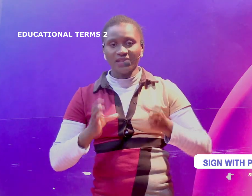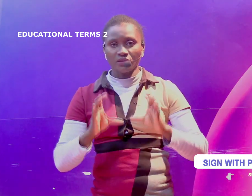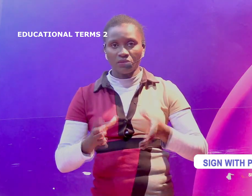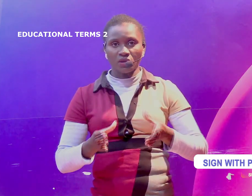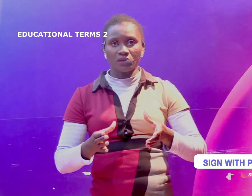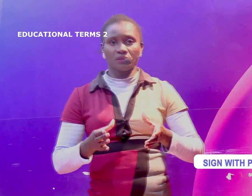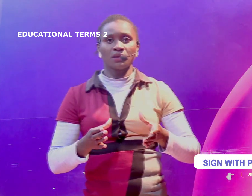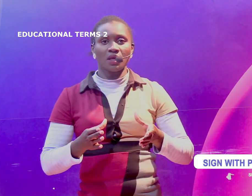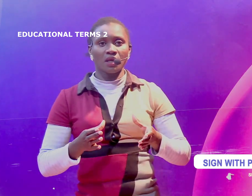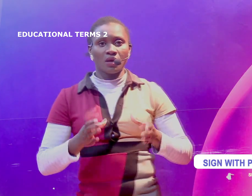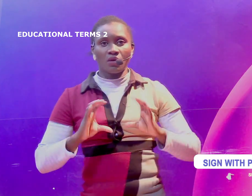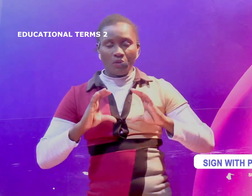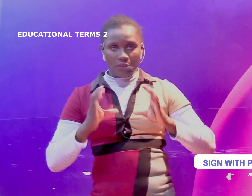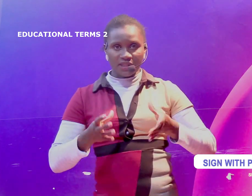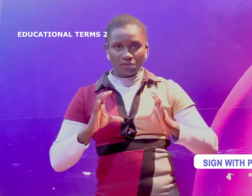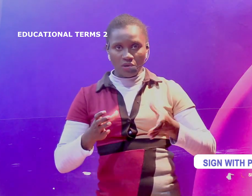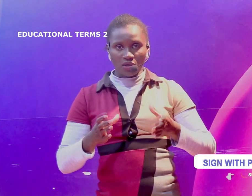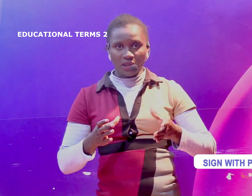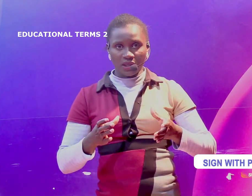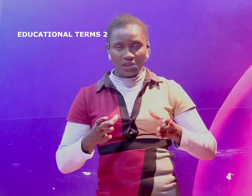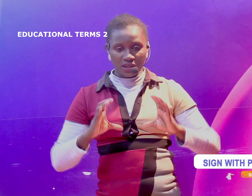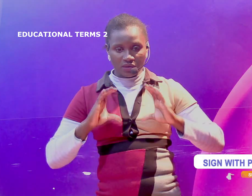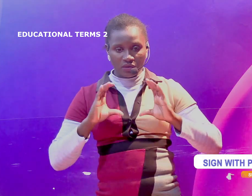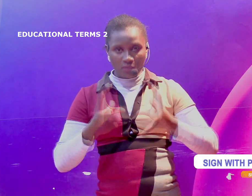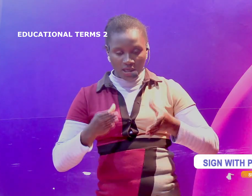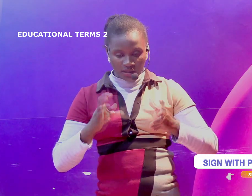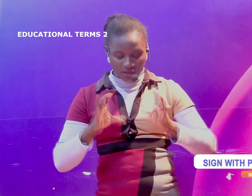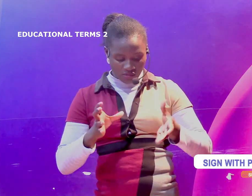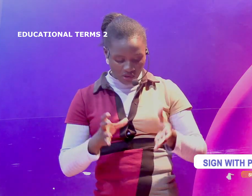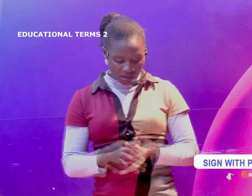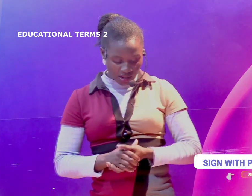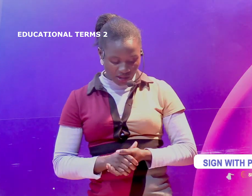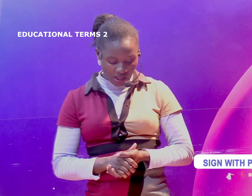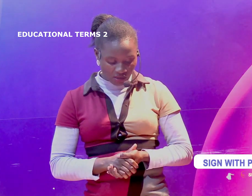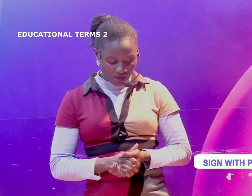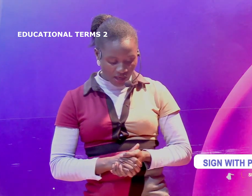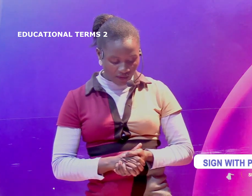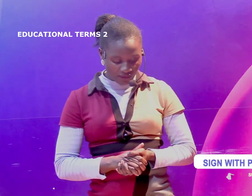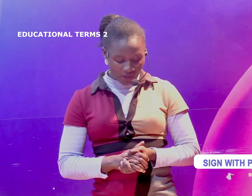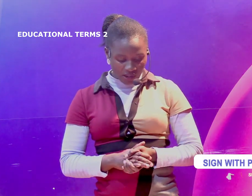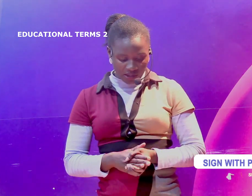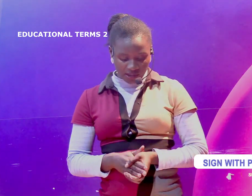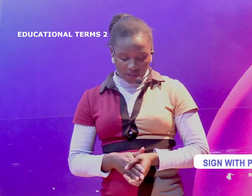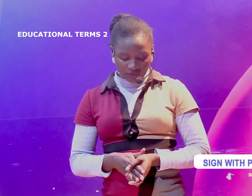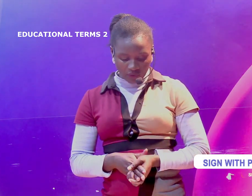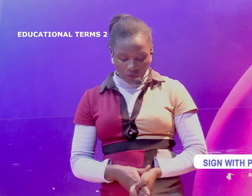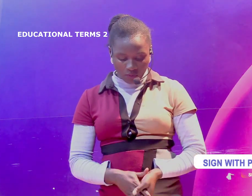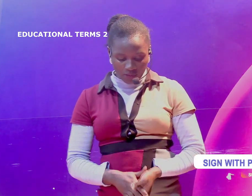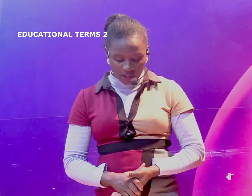compatible, compatible, like this, compatible. And then we have the sign for obligation.